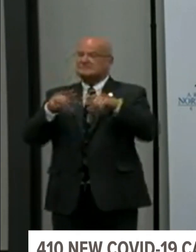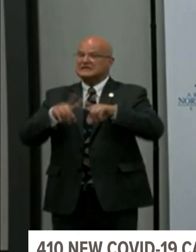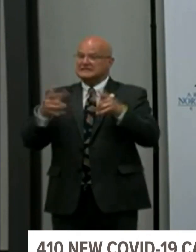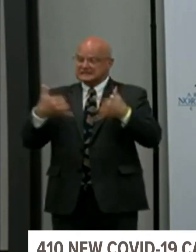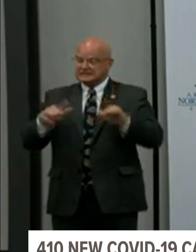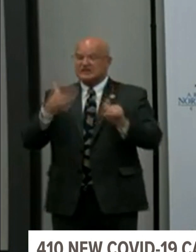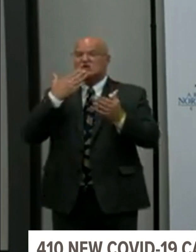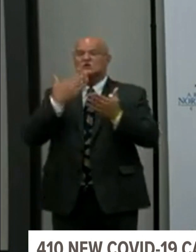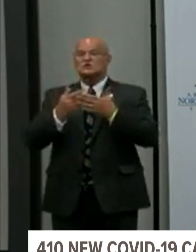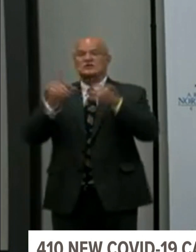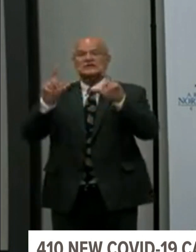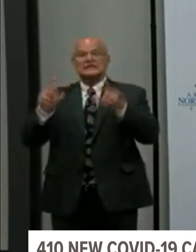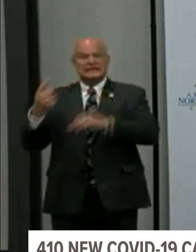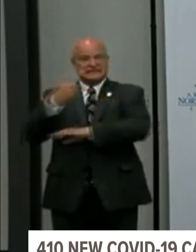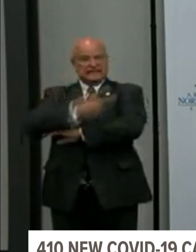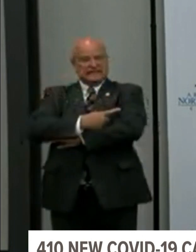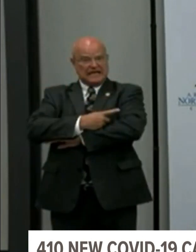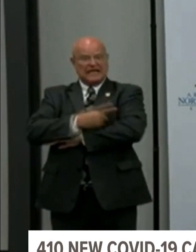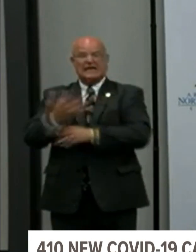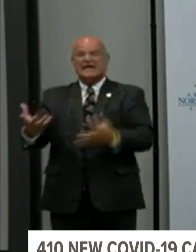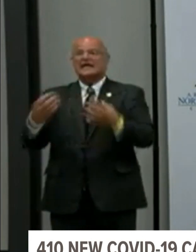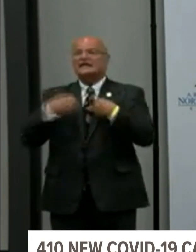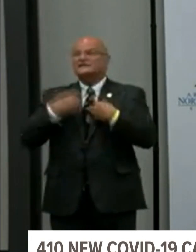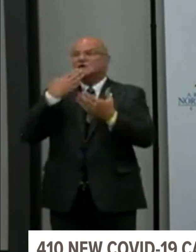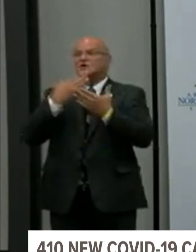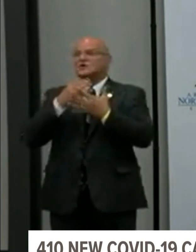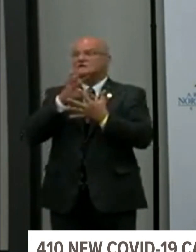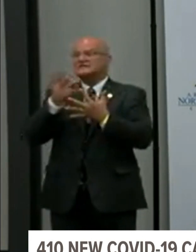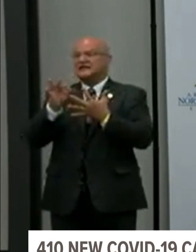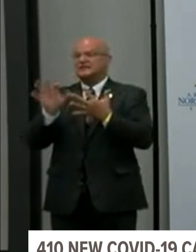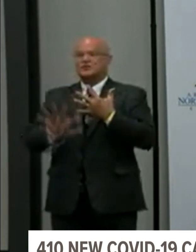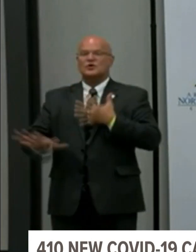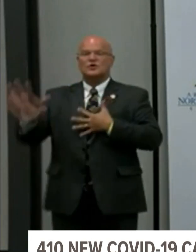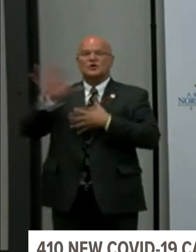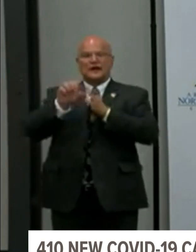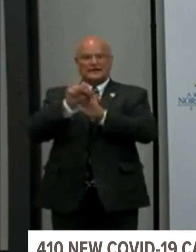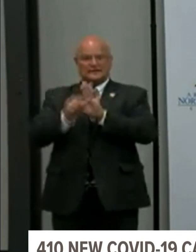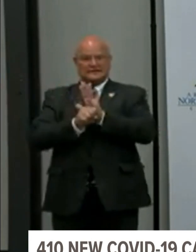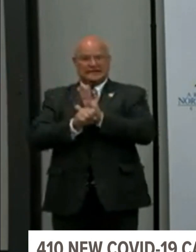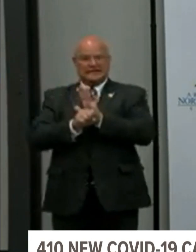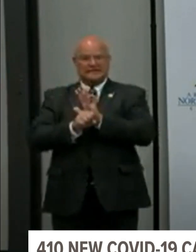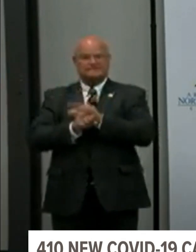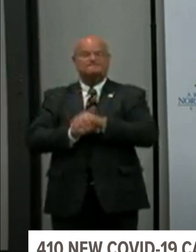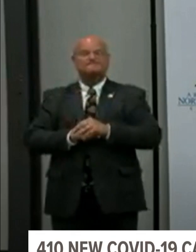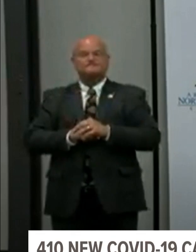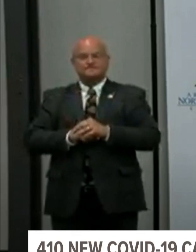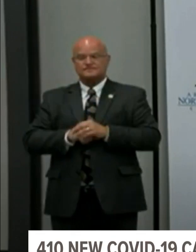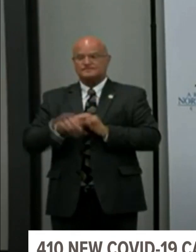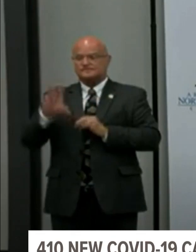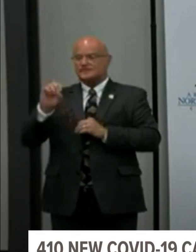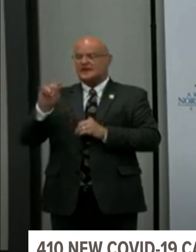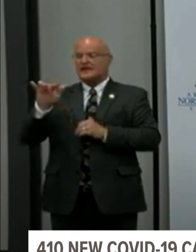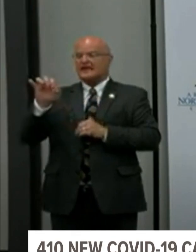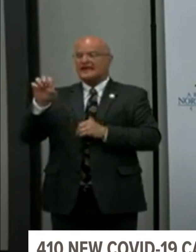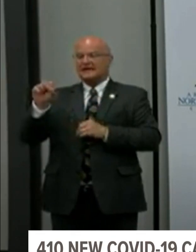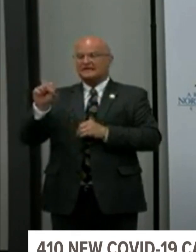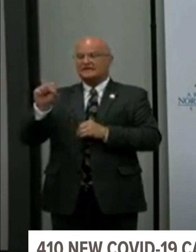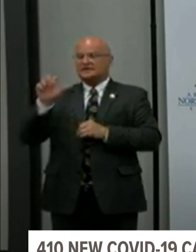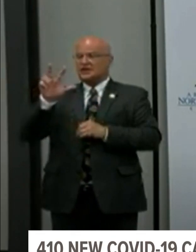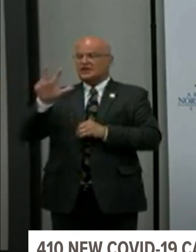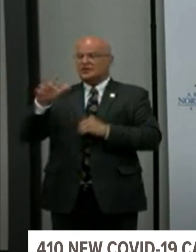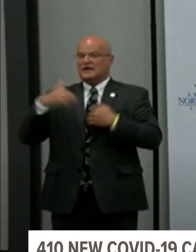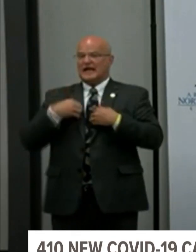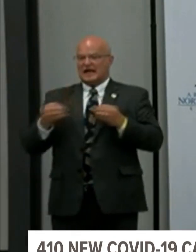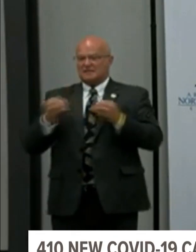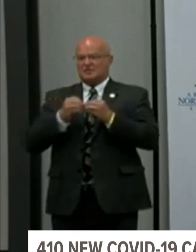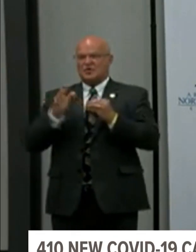good testing day, and it gives us a good sample across the state. In terms of the counties, there were 3 counties that had